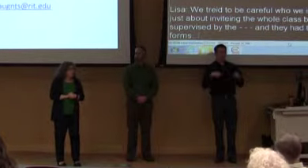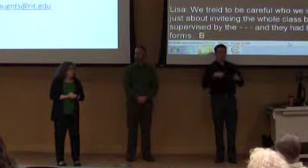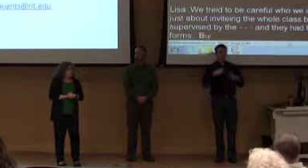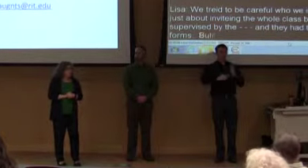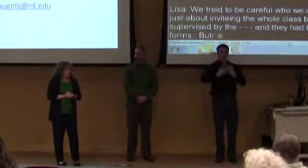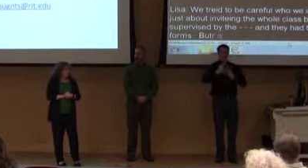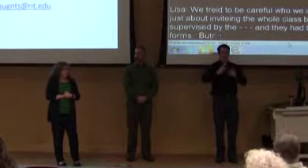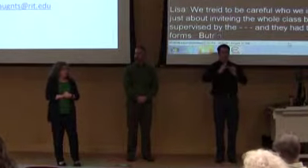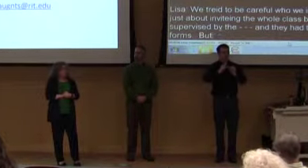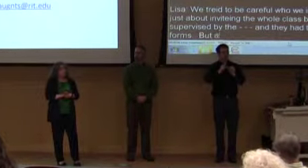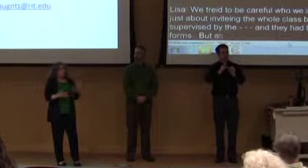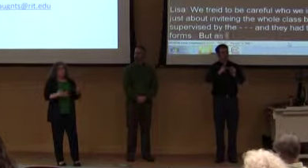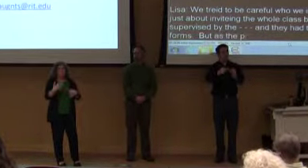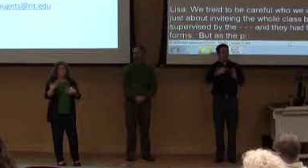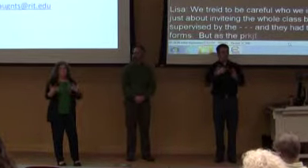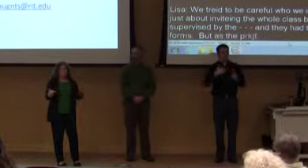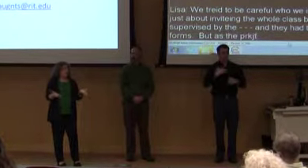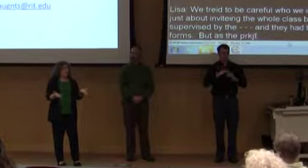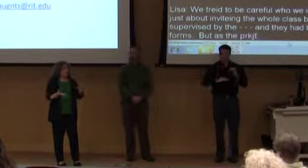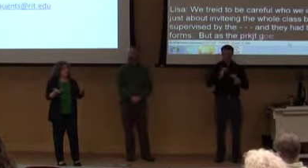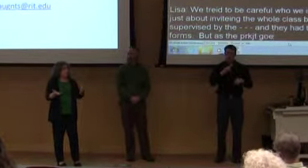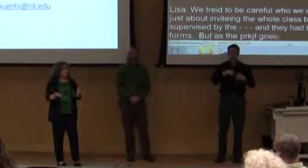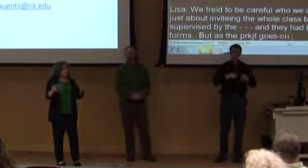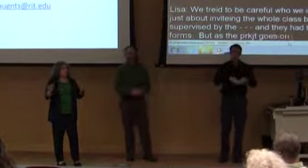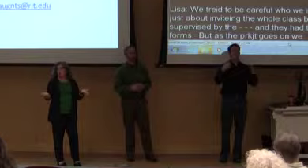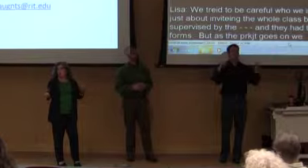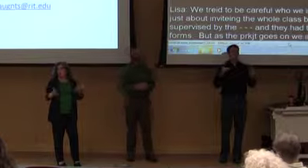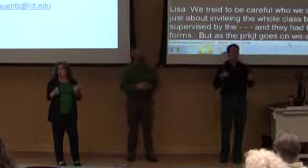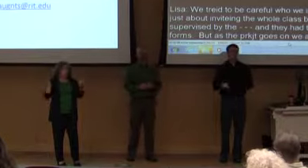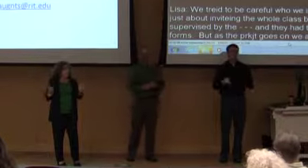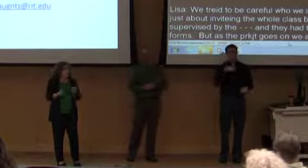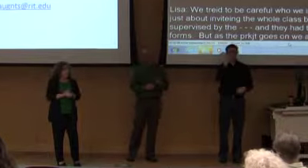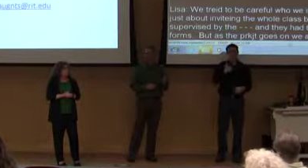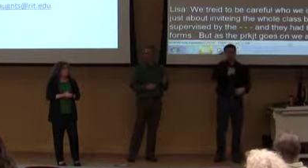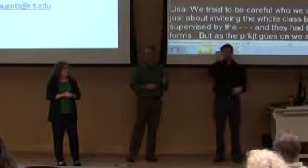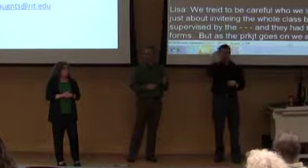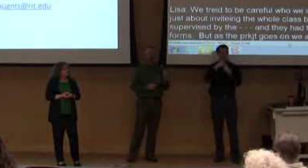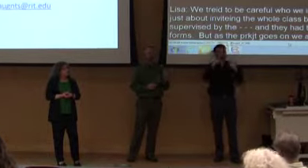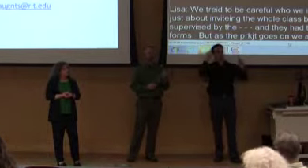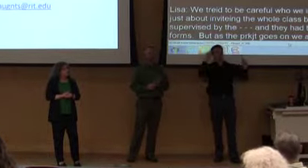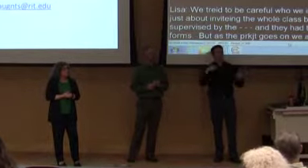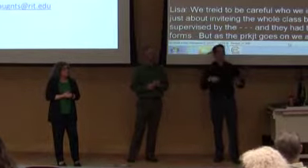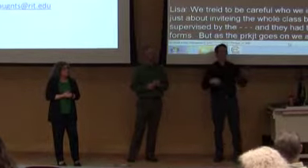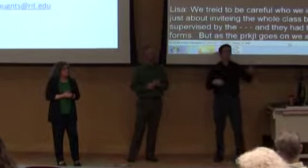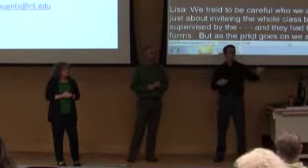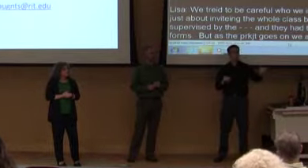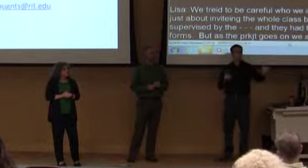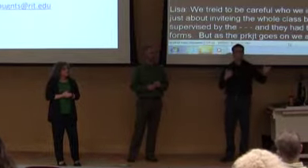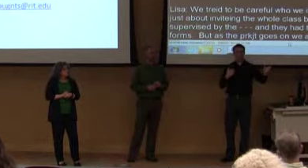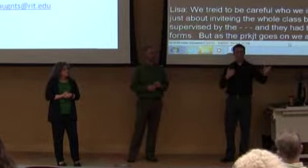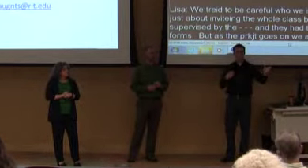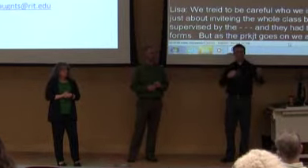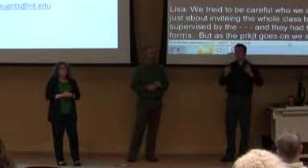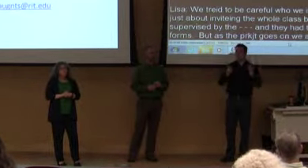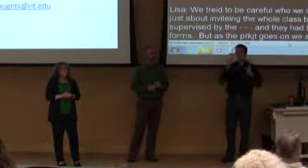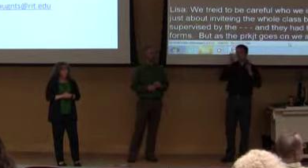project goes on, we're comfortable about opening it up, because now we know that it works. So there are a number of tutors in this room